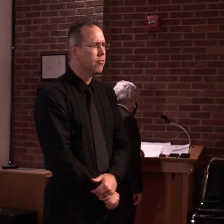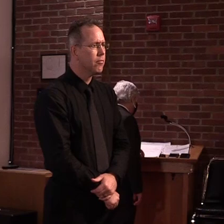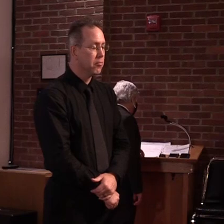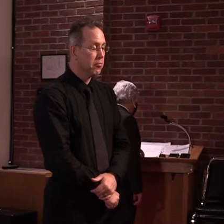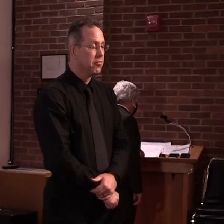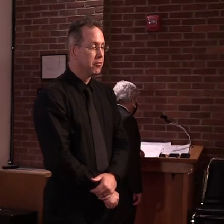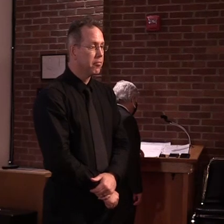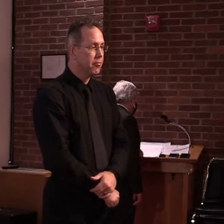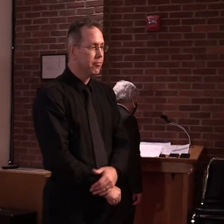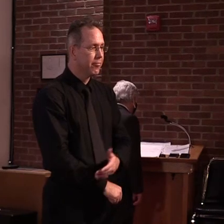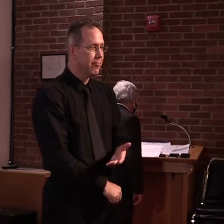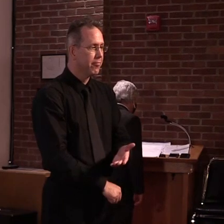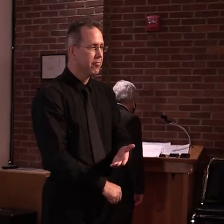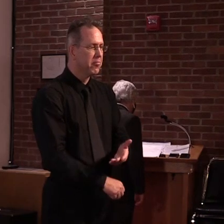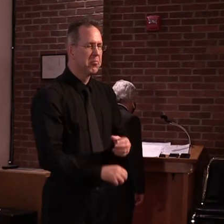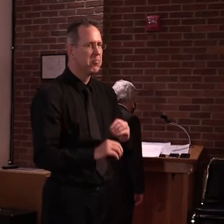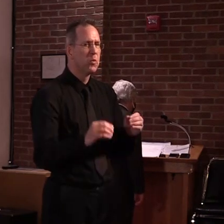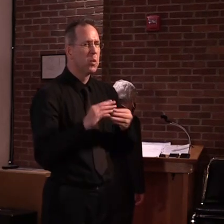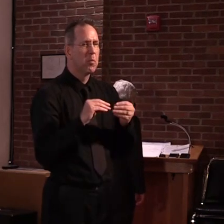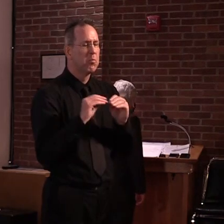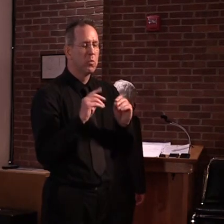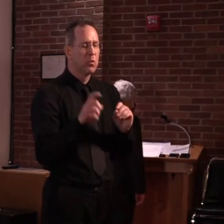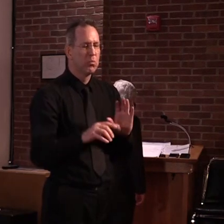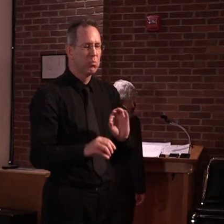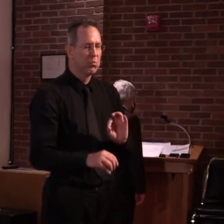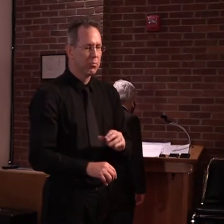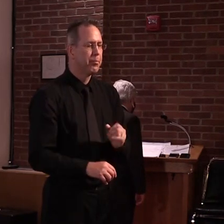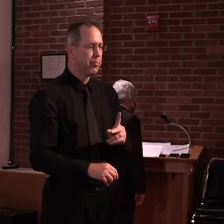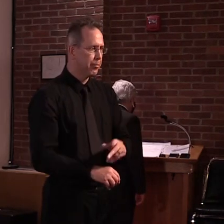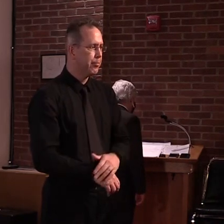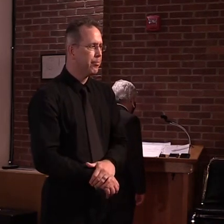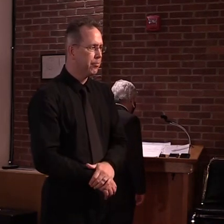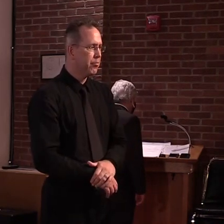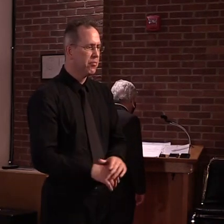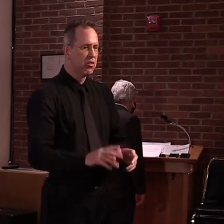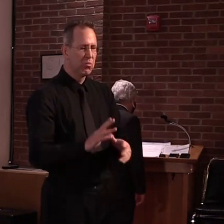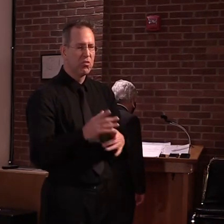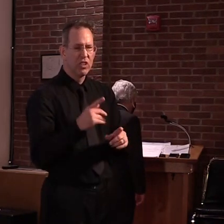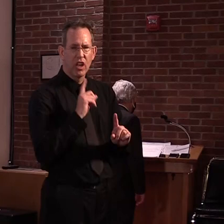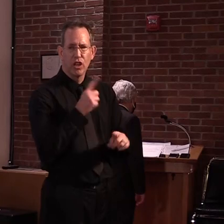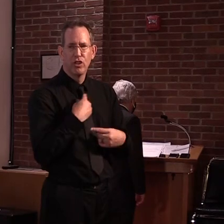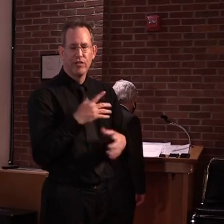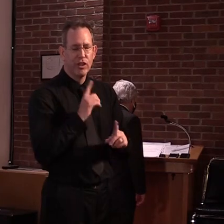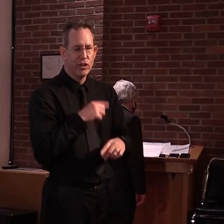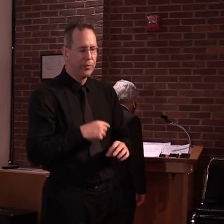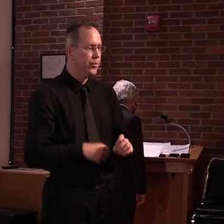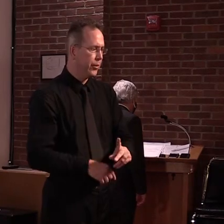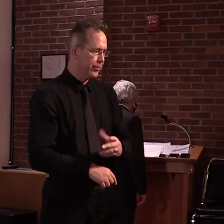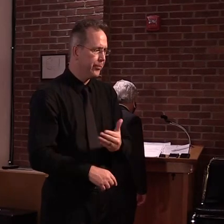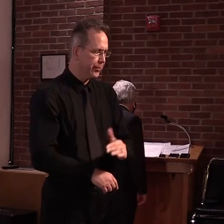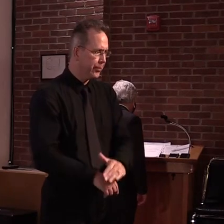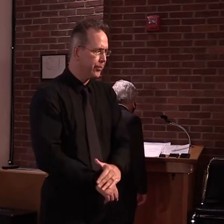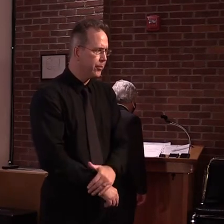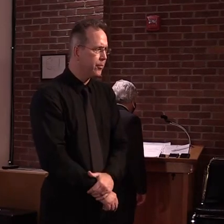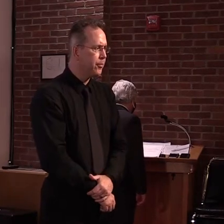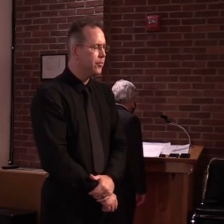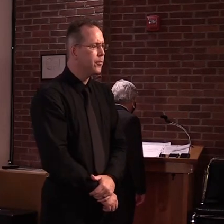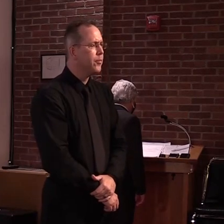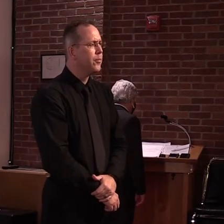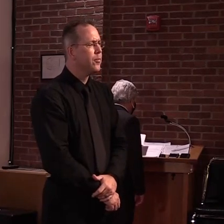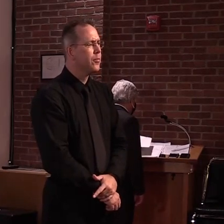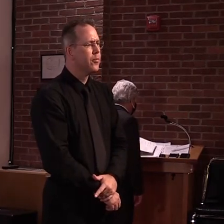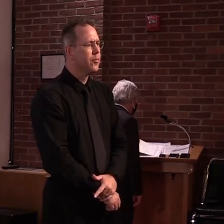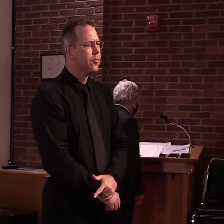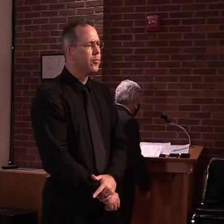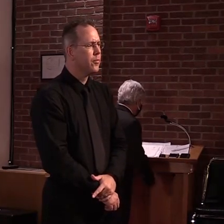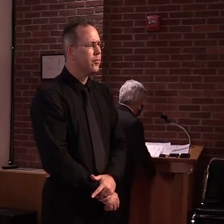No question at this time. It was answered. Thank you. Thank you, Colin. And Tim, we'll go back to you. Tim, Vermont Business Magazine, I know you had a